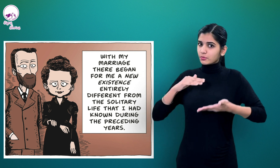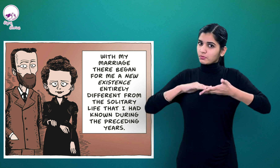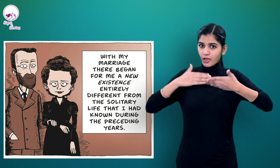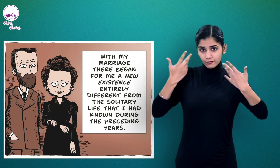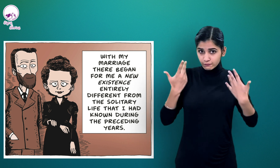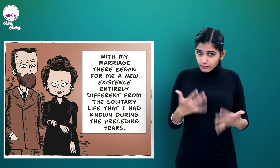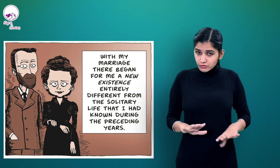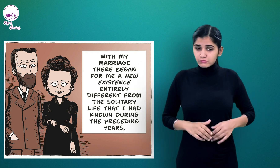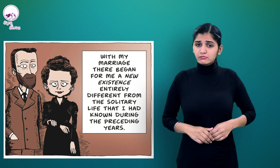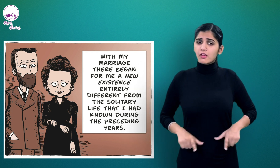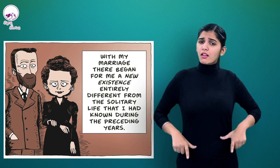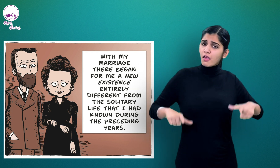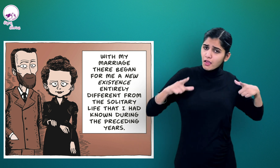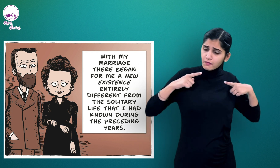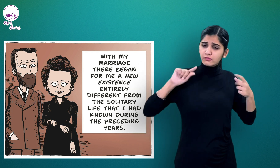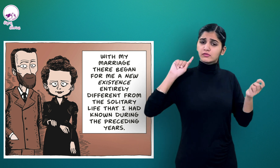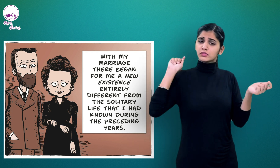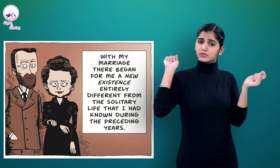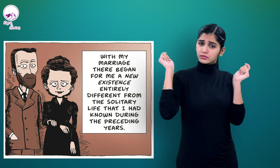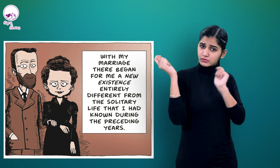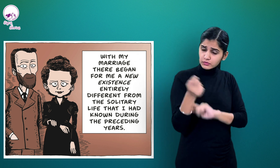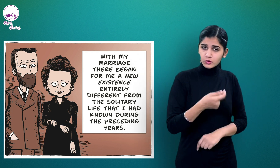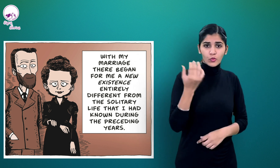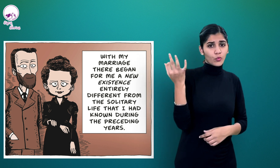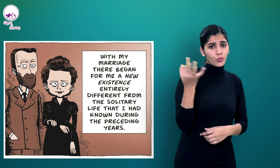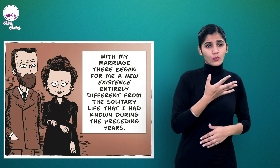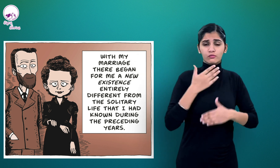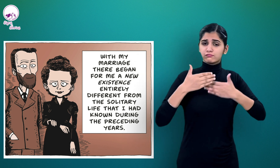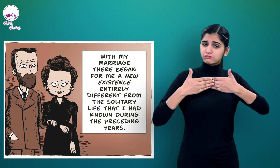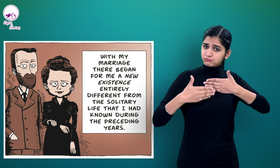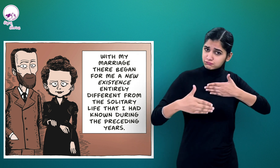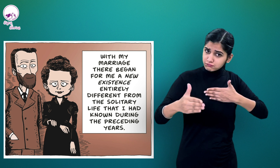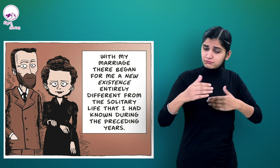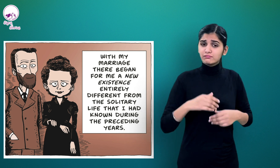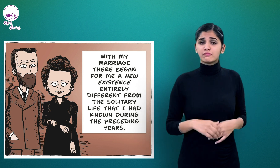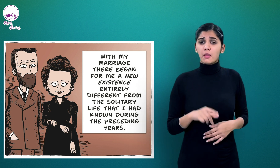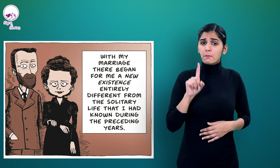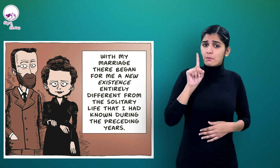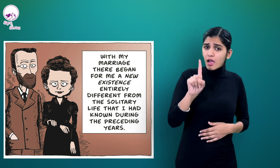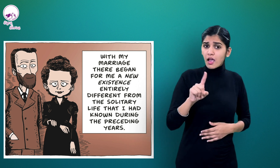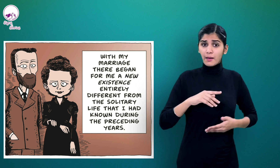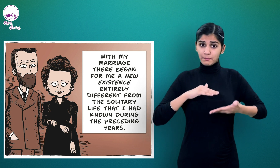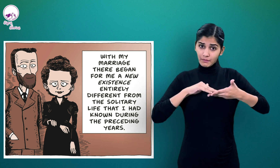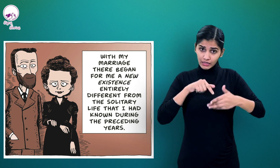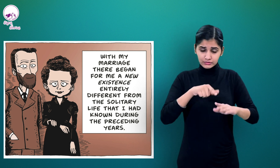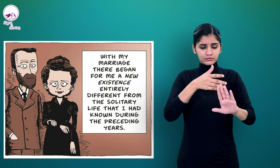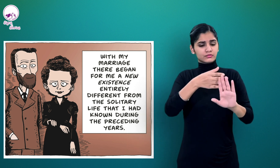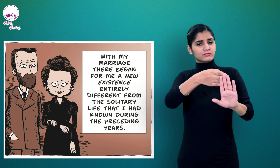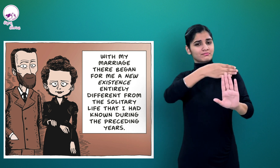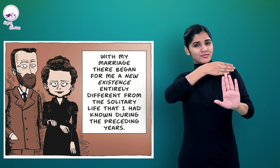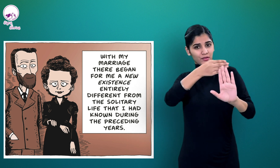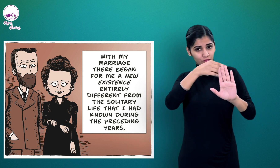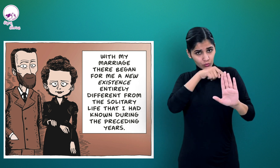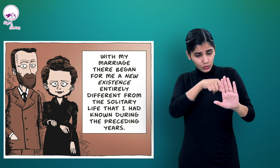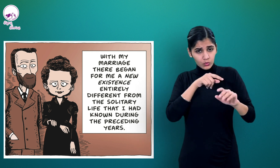With my marriage, there began for me a new existence entirely different from